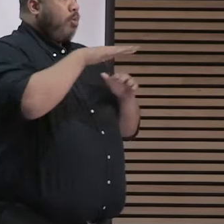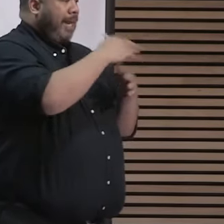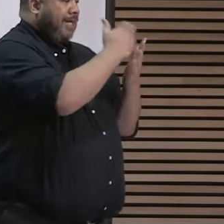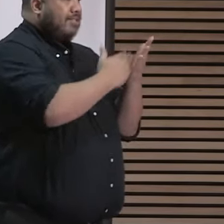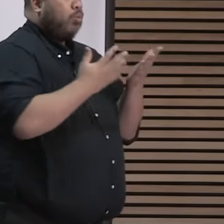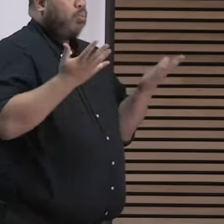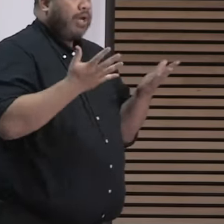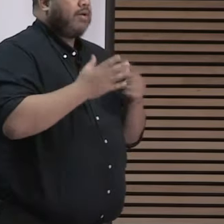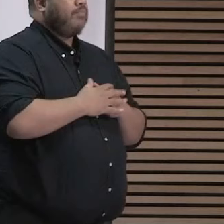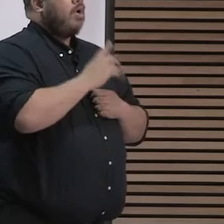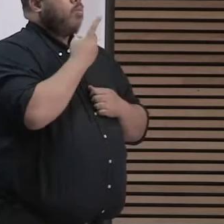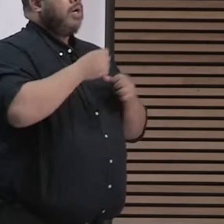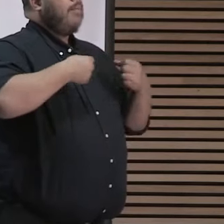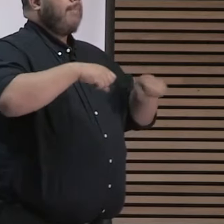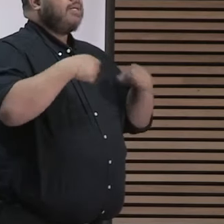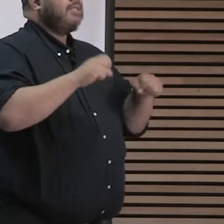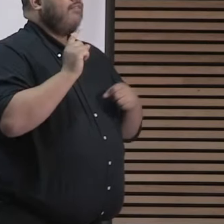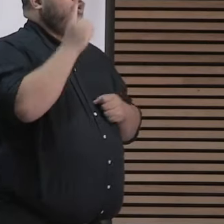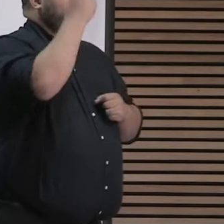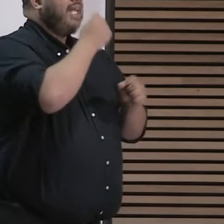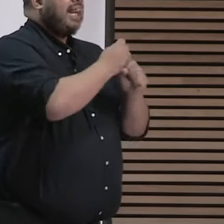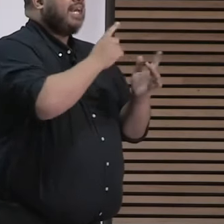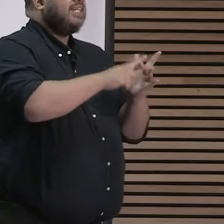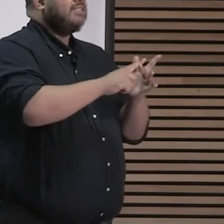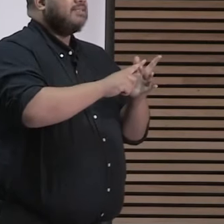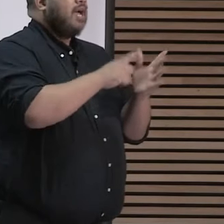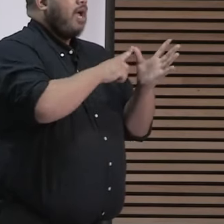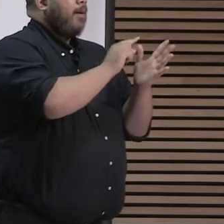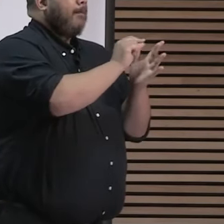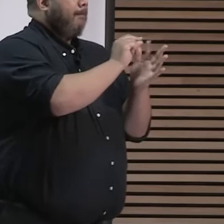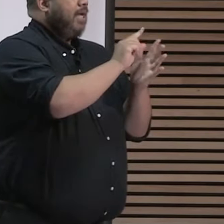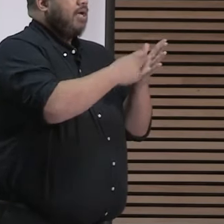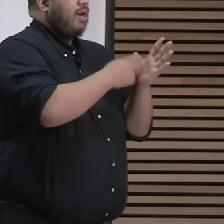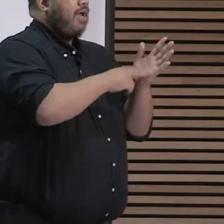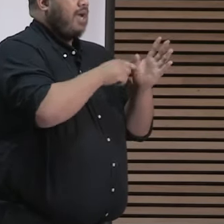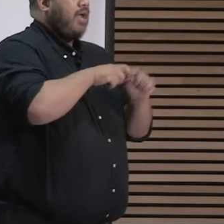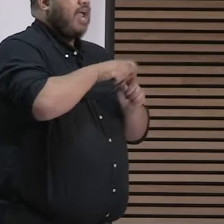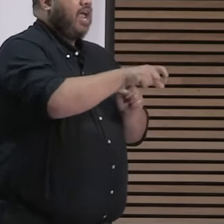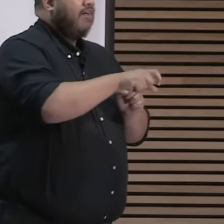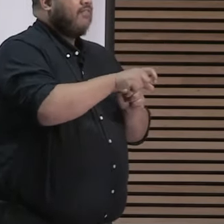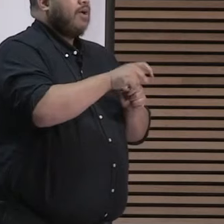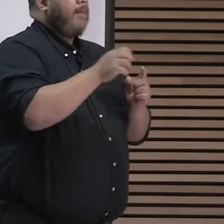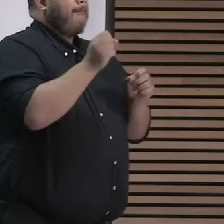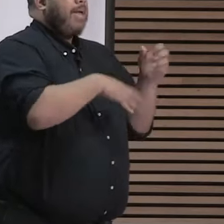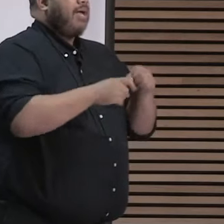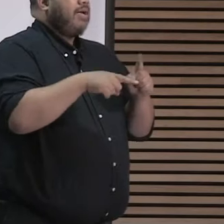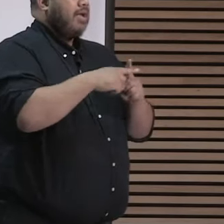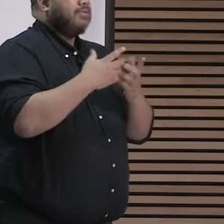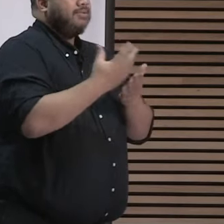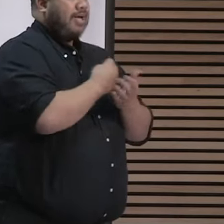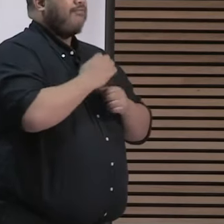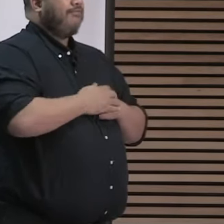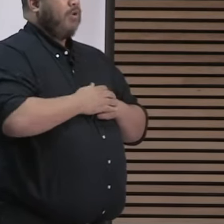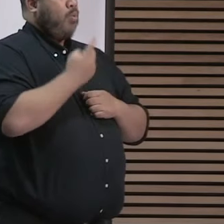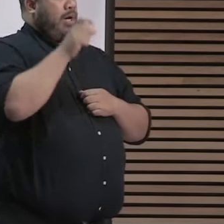in Apirana Avenue in Glen Innes, Auckland. The confirmed case visited the supermarket there a number of times between